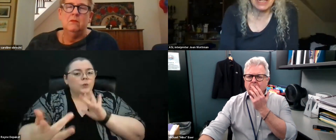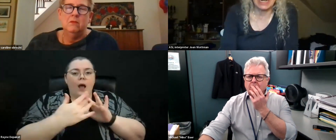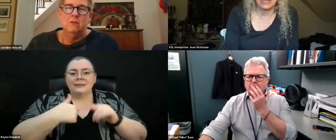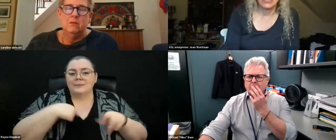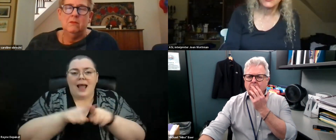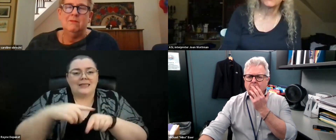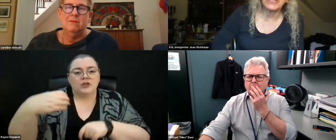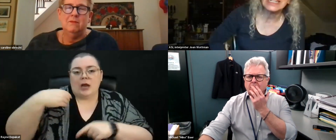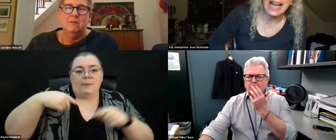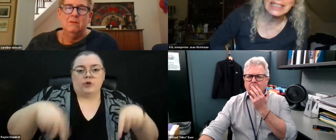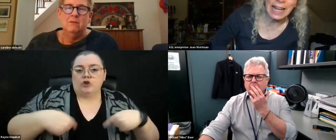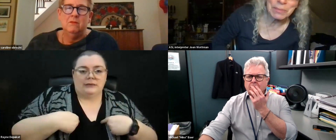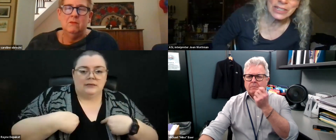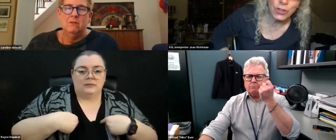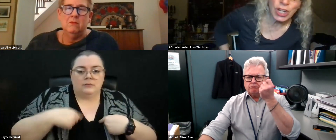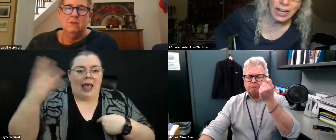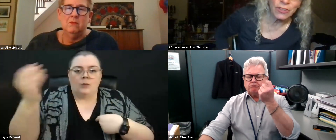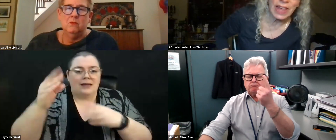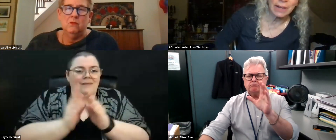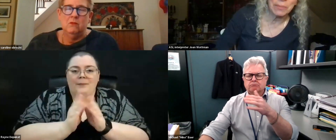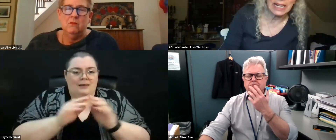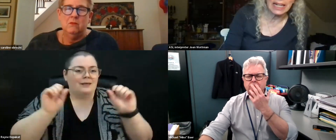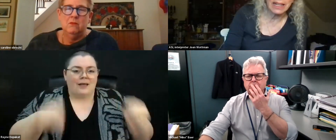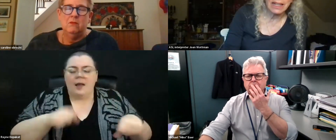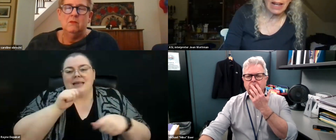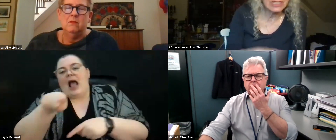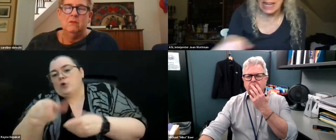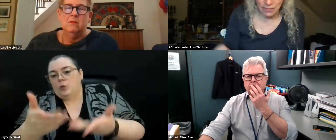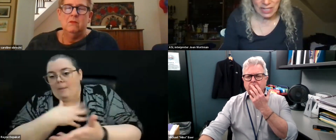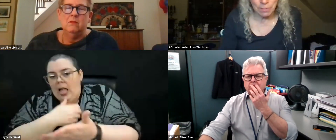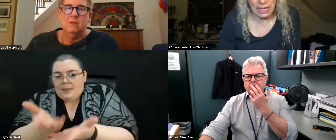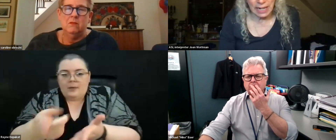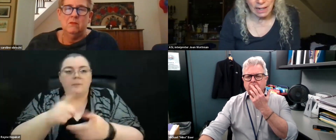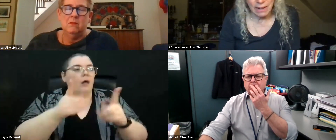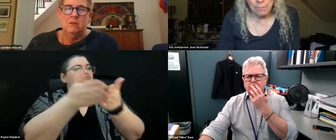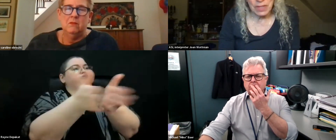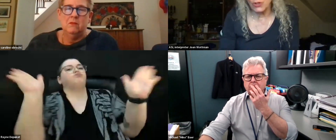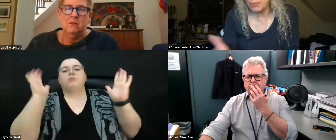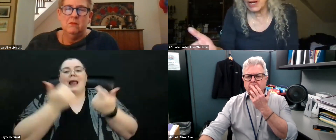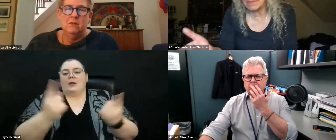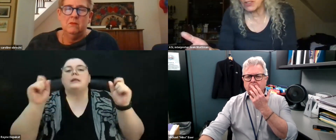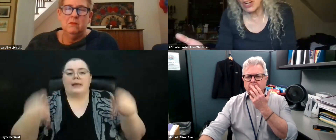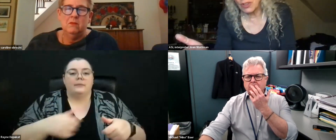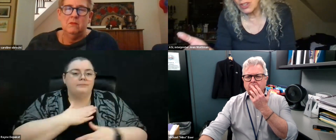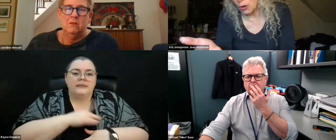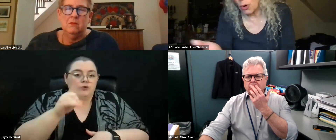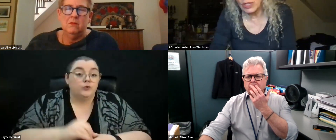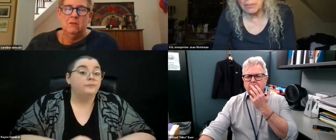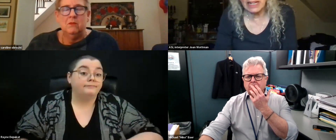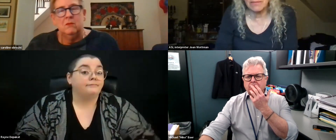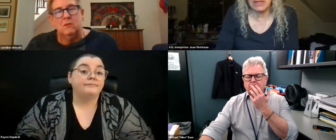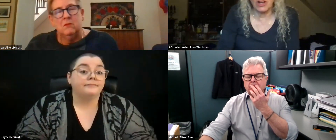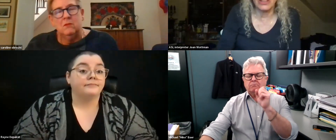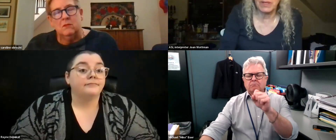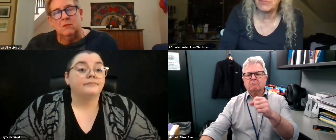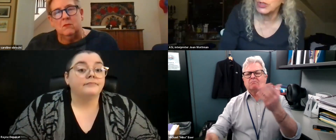public meeting. So please contact me as the chair of that committee outside of this meeting. Not you, perhaps only